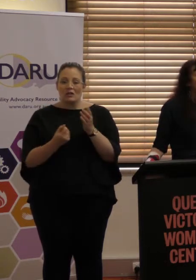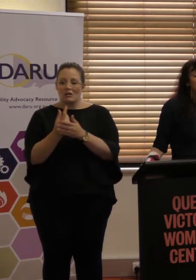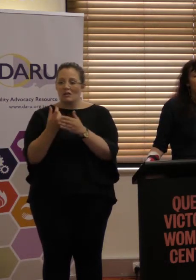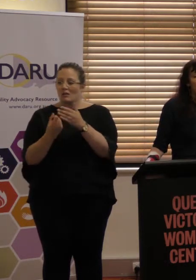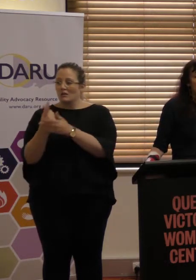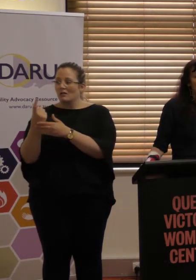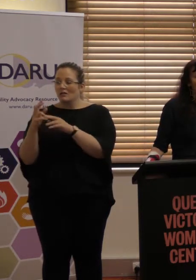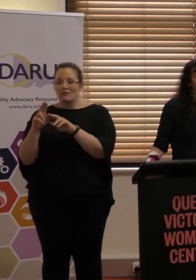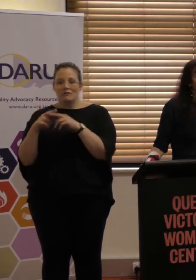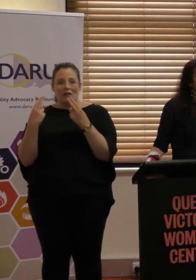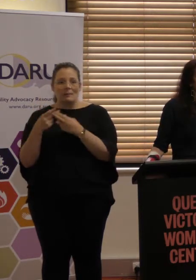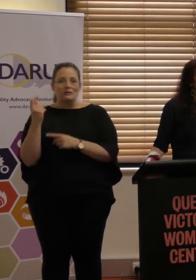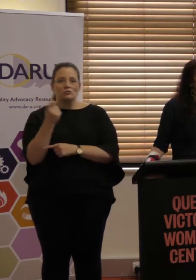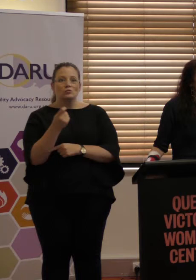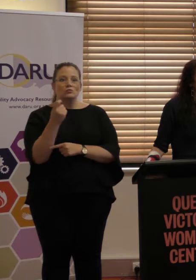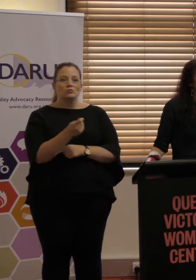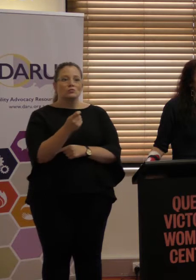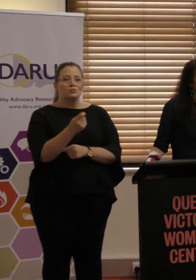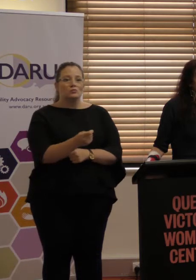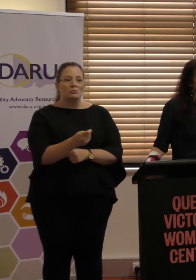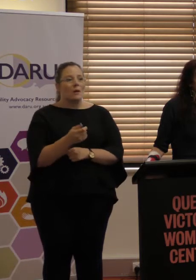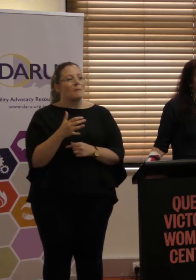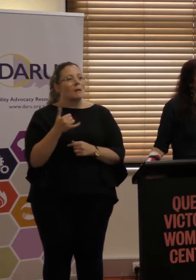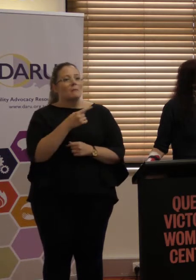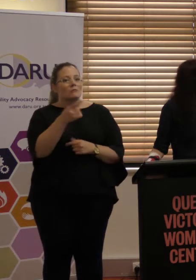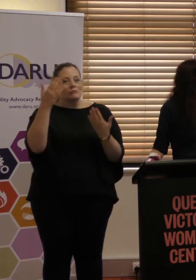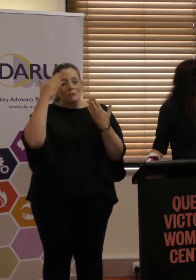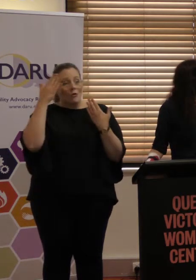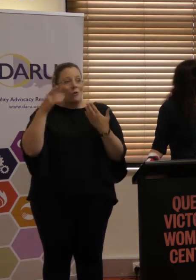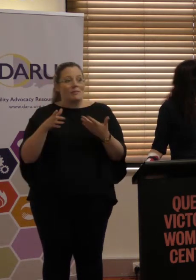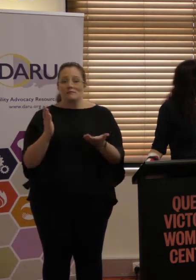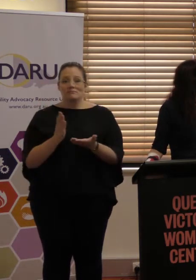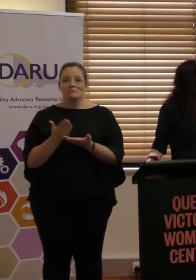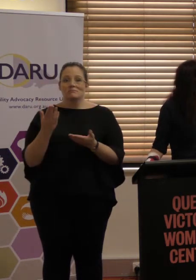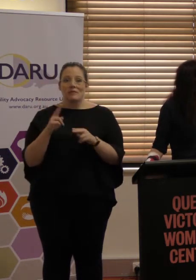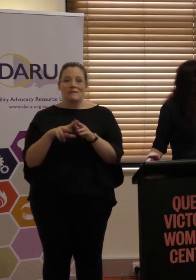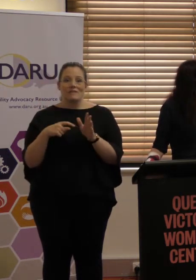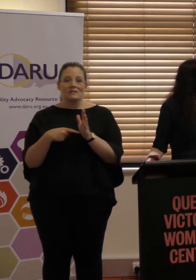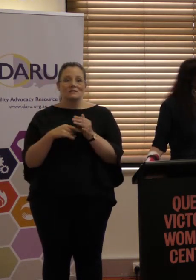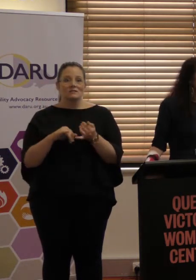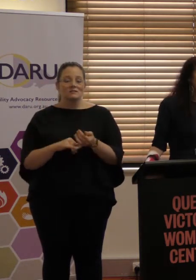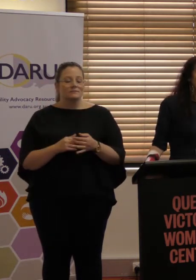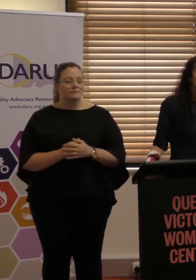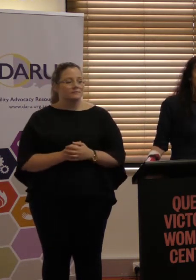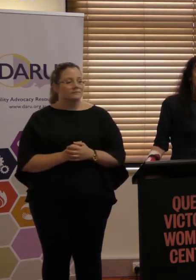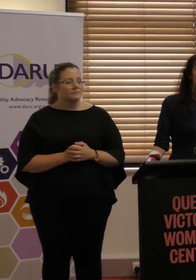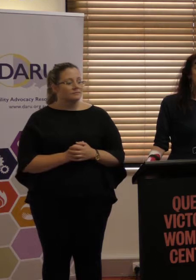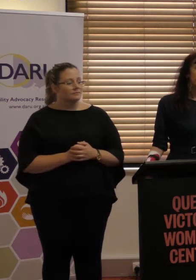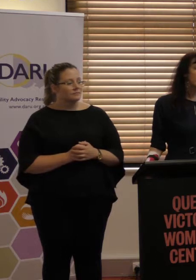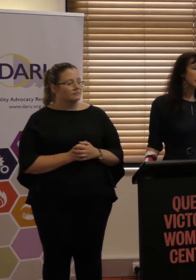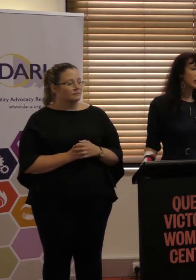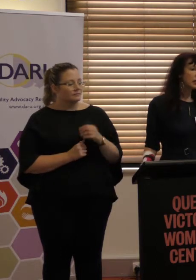And probably not many people know that, but that's the facts of the matter. So one of the